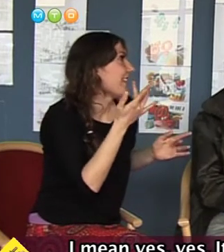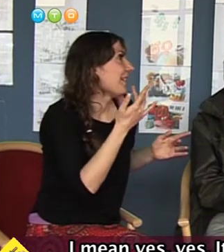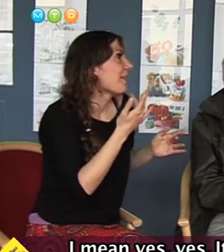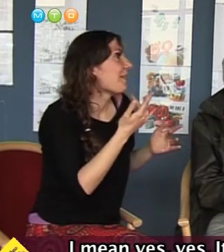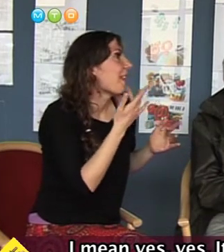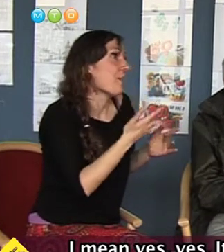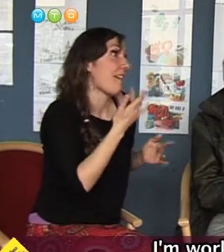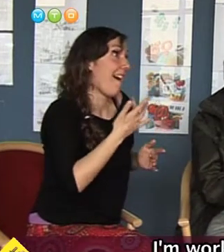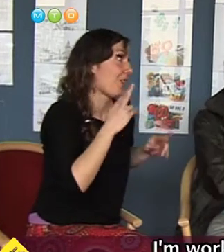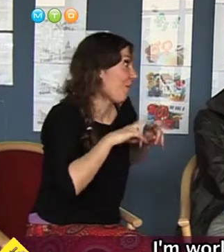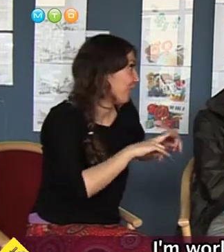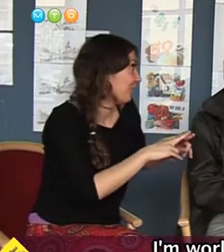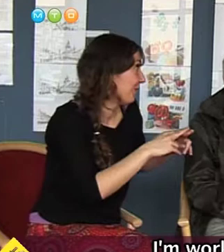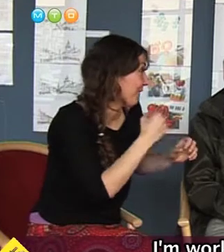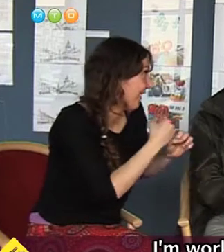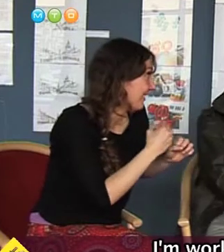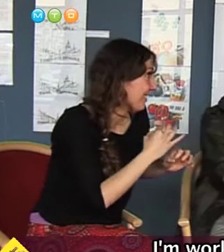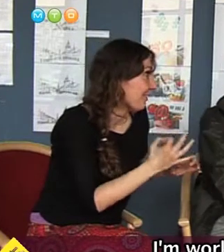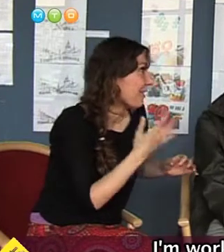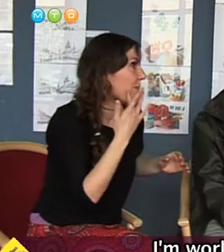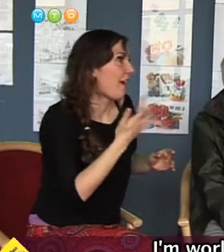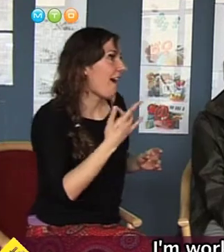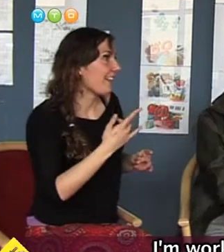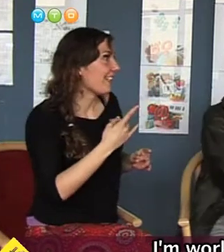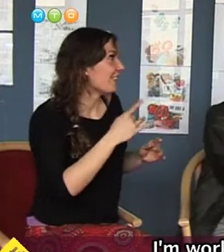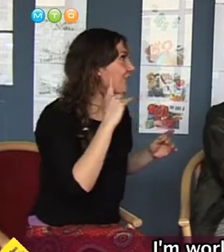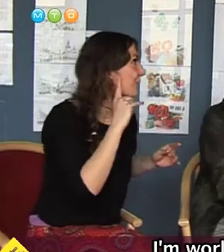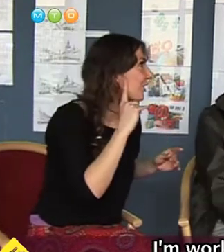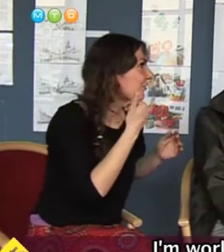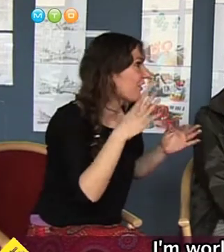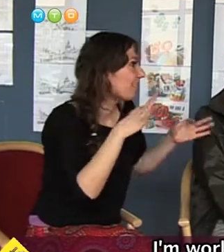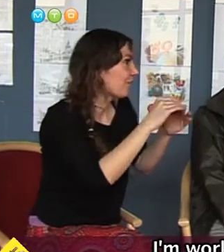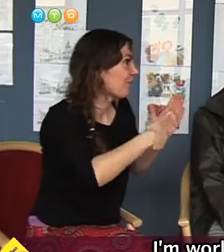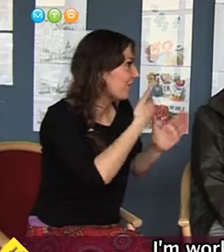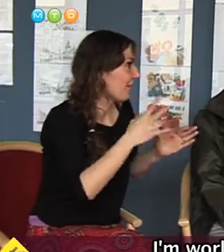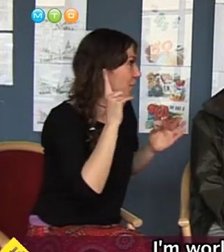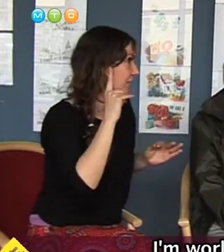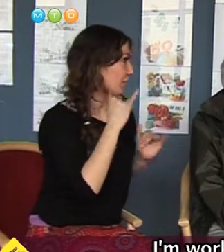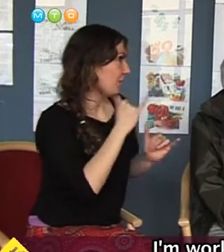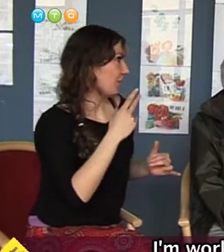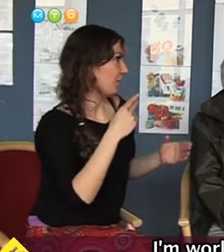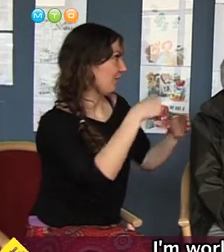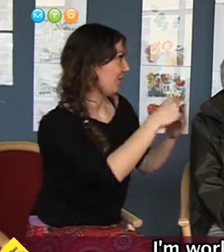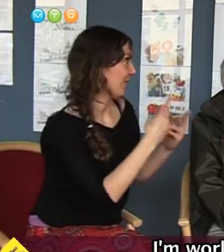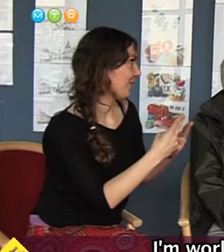how it would work. I'd make them do the sound or listen to the sound. I don't know, but it would be interesting.